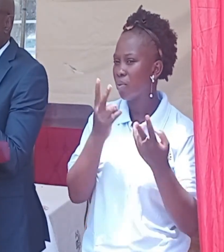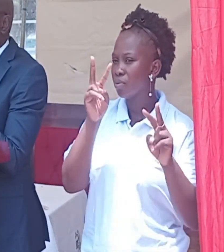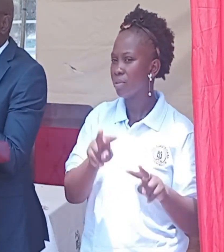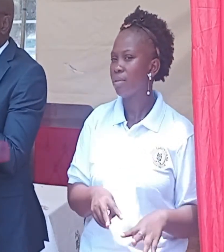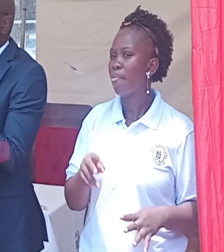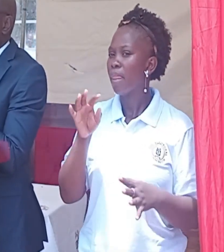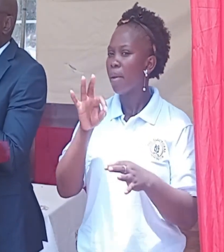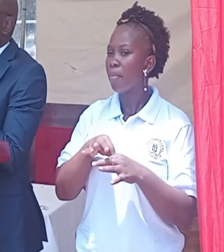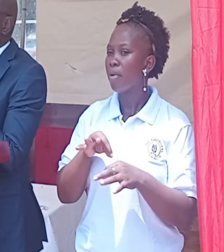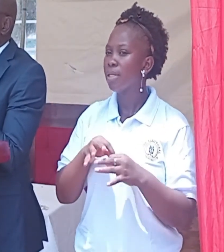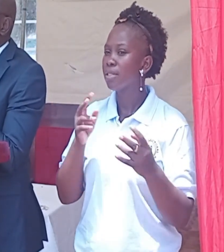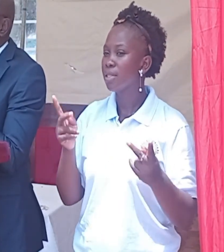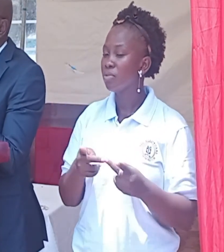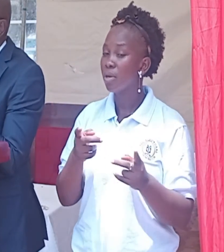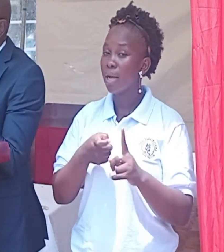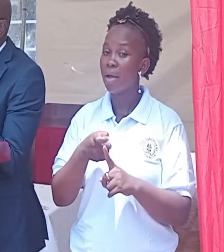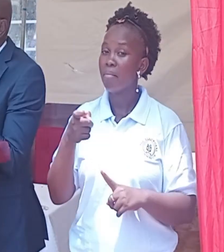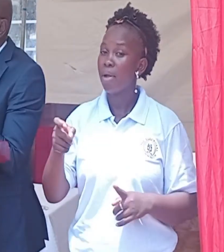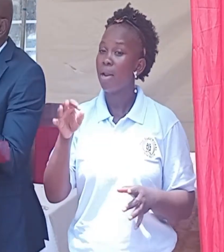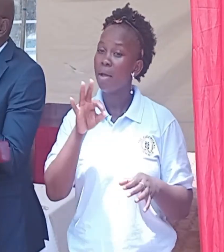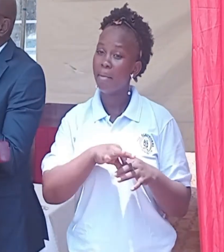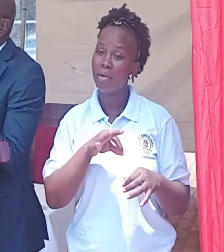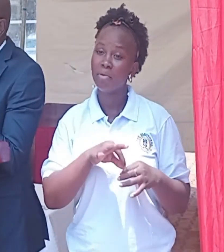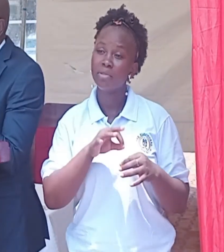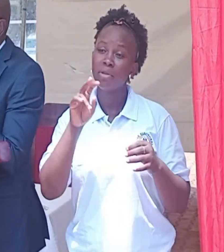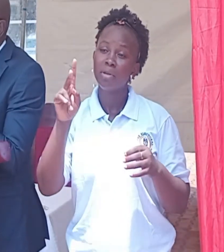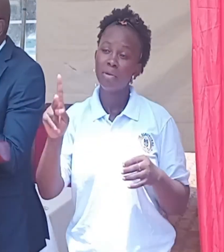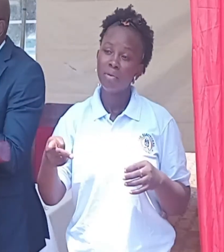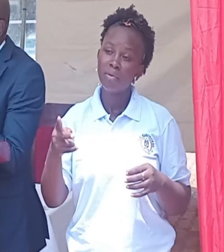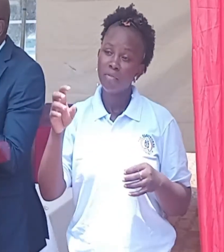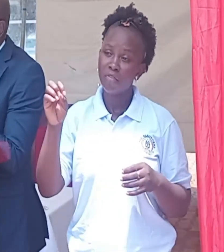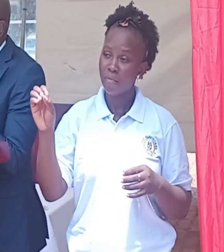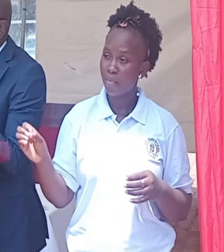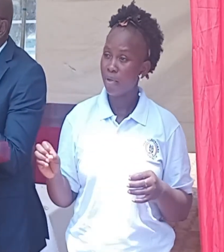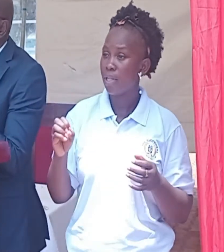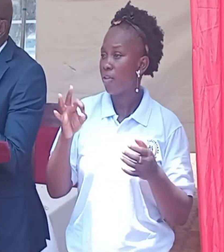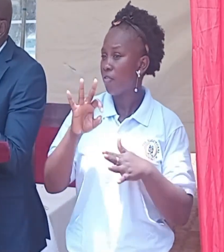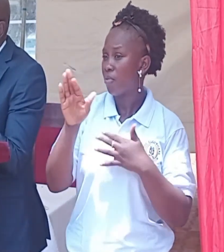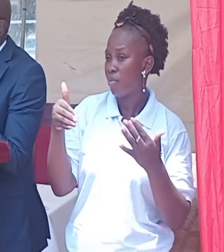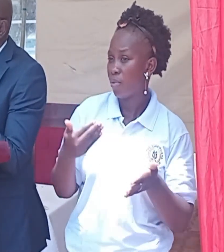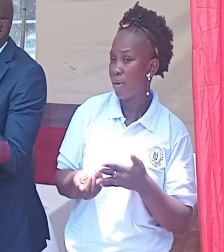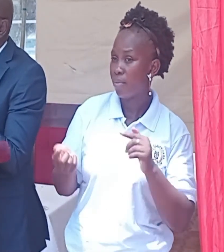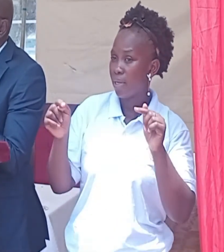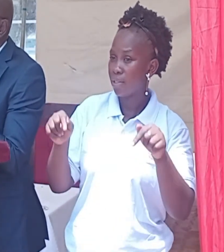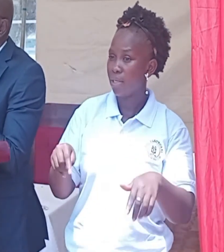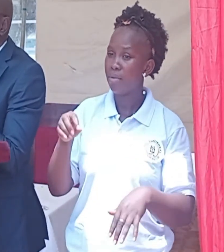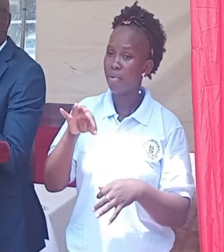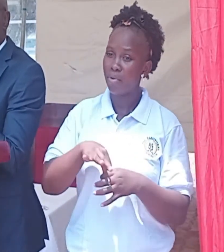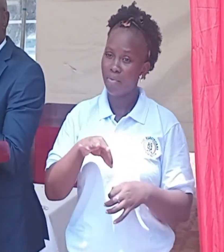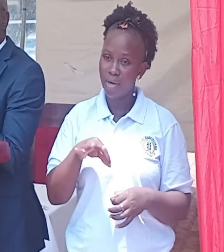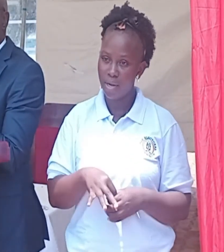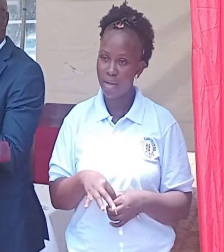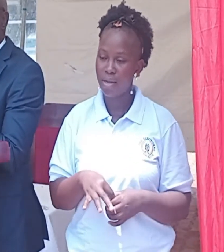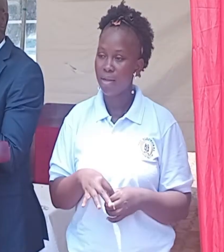station e Kampala abalonzi 2,000 singa bonna bavaayo ne bajja okulonda